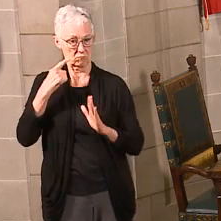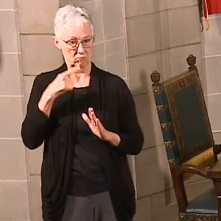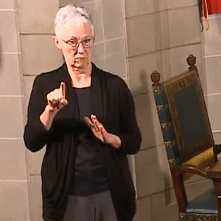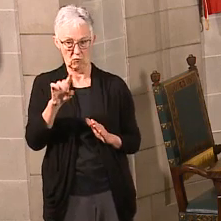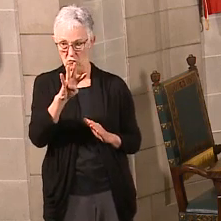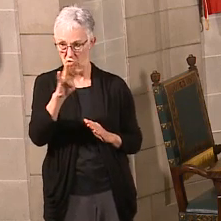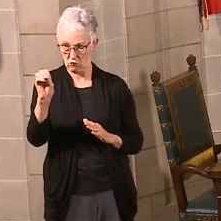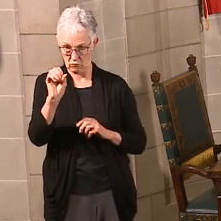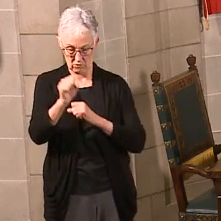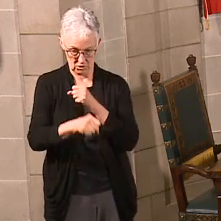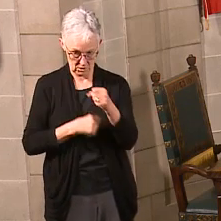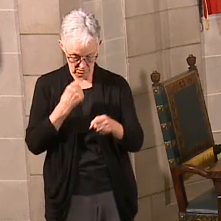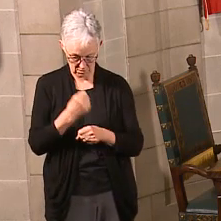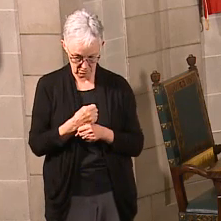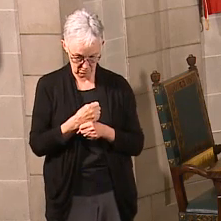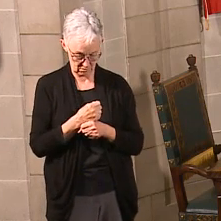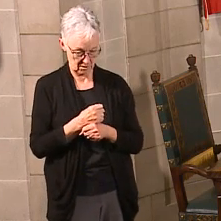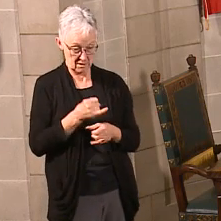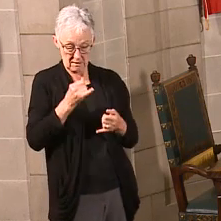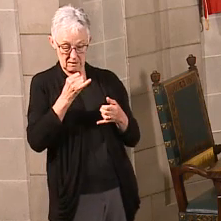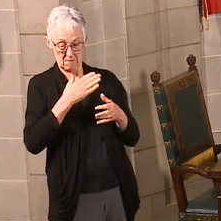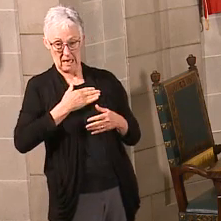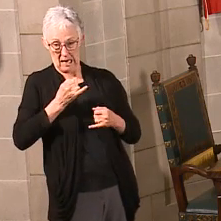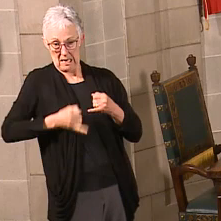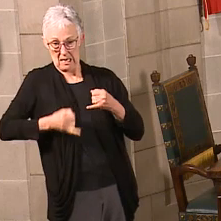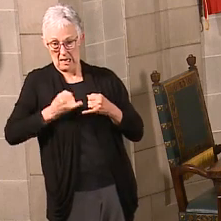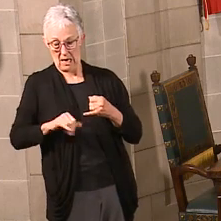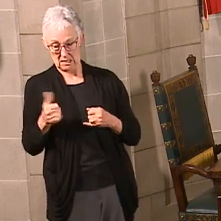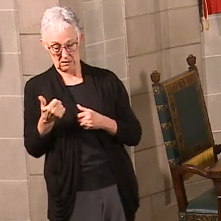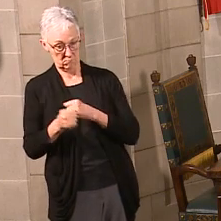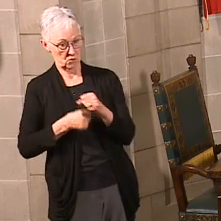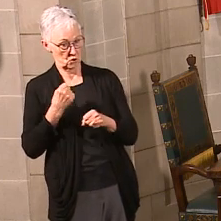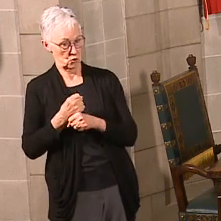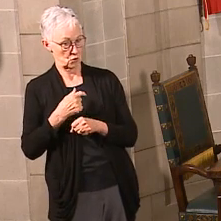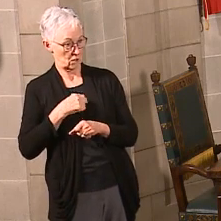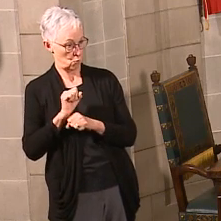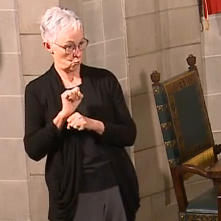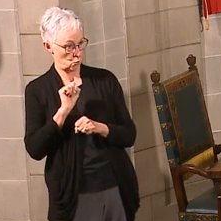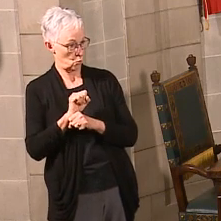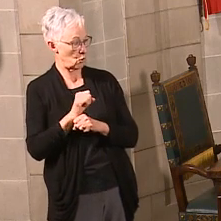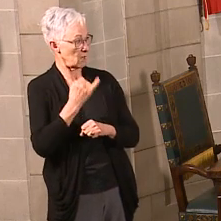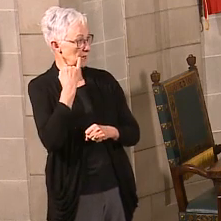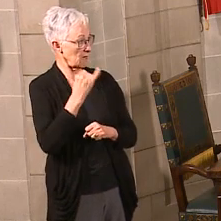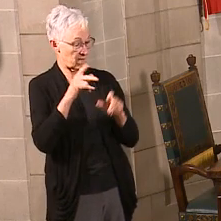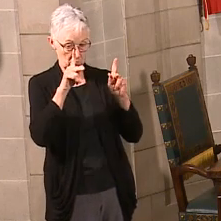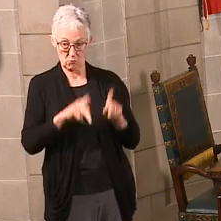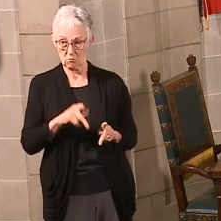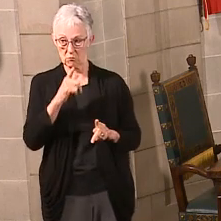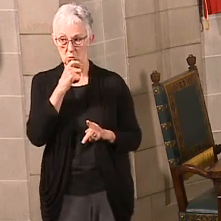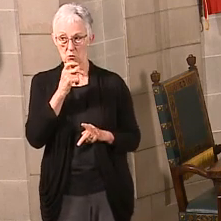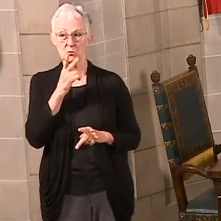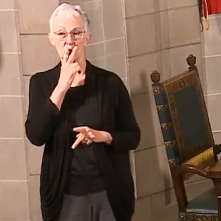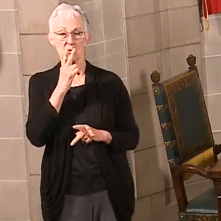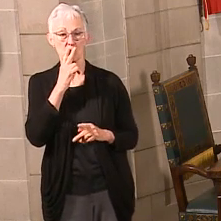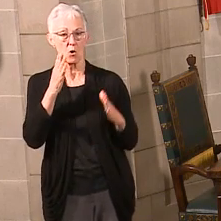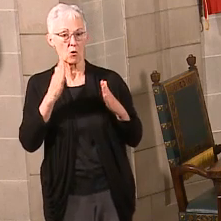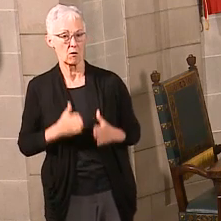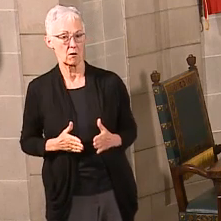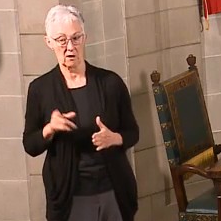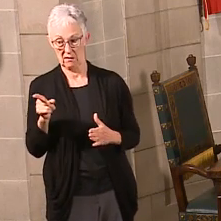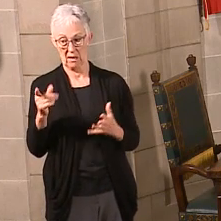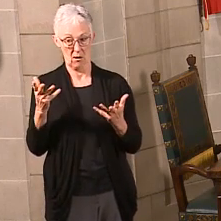part, 10 years especially, if a patient was a smoker and needed elective surgery, we had